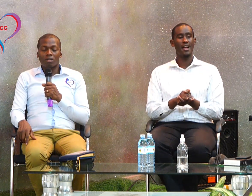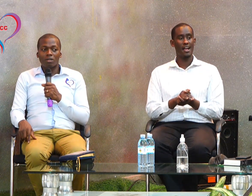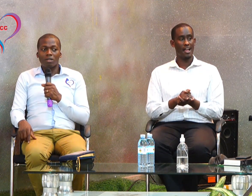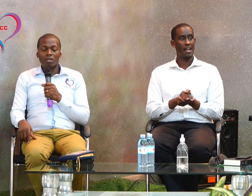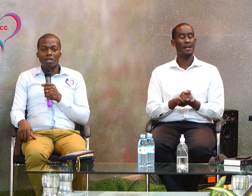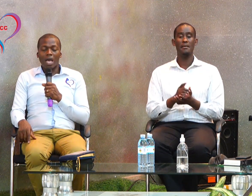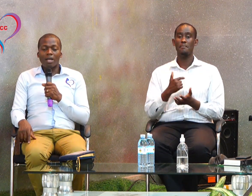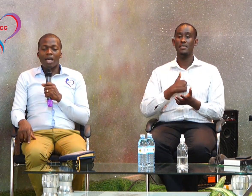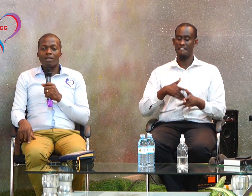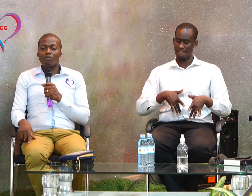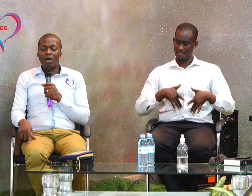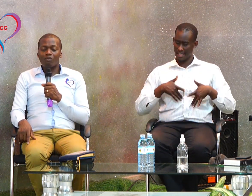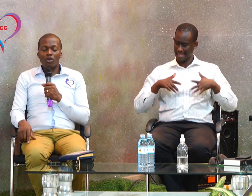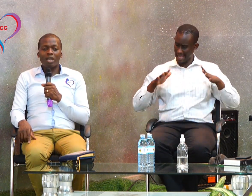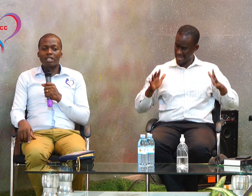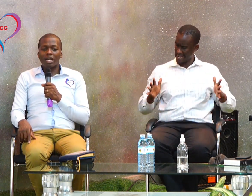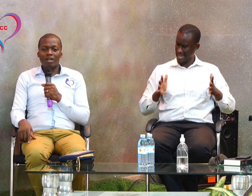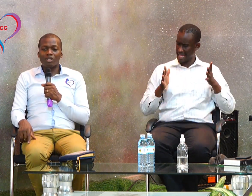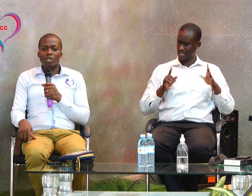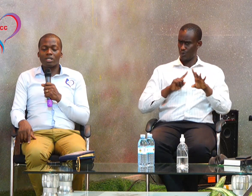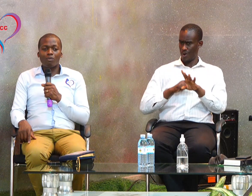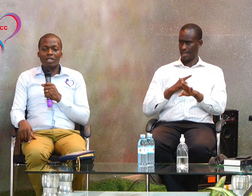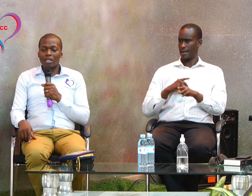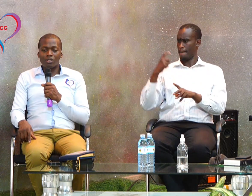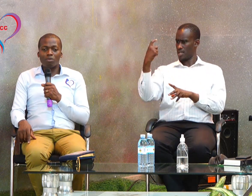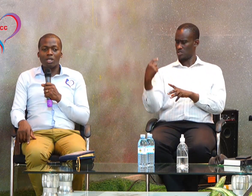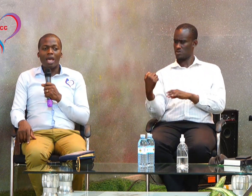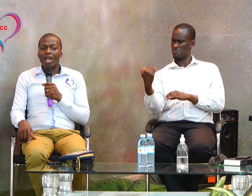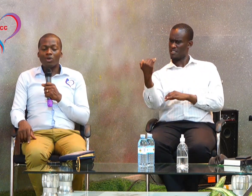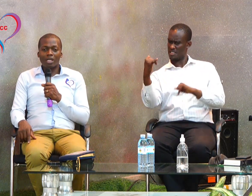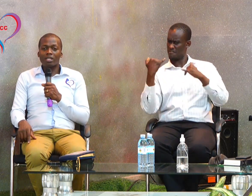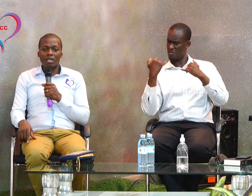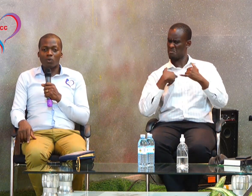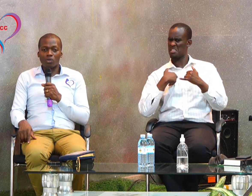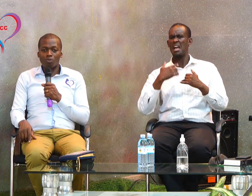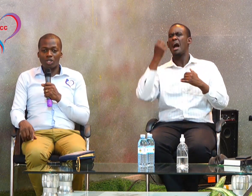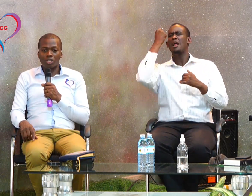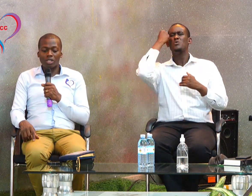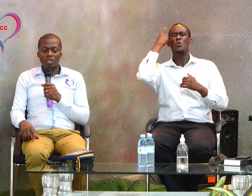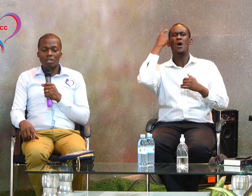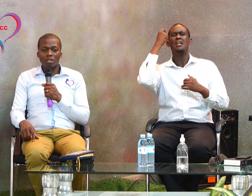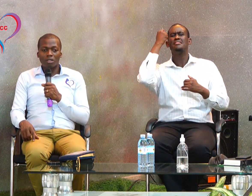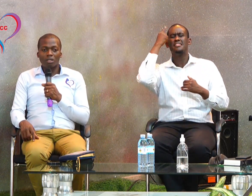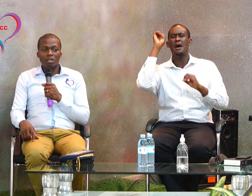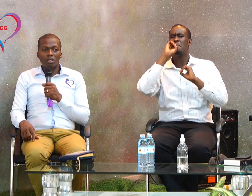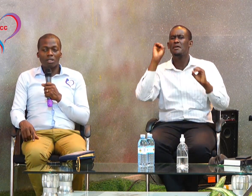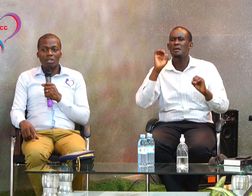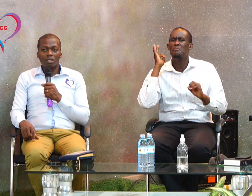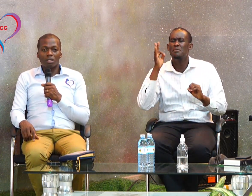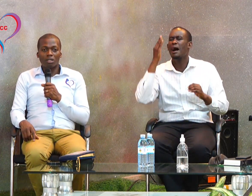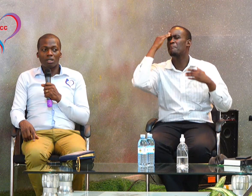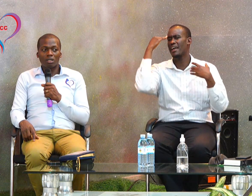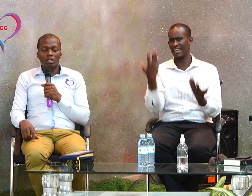nze sibitegera. And I am so much encouraged when someone tells me, I don't understand what you preach.